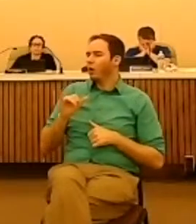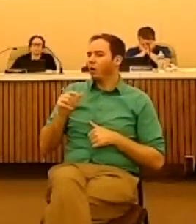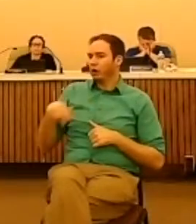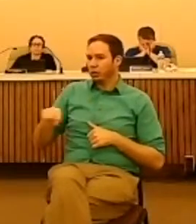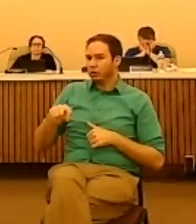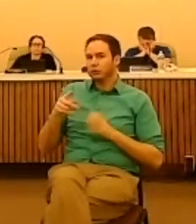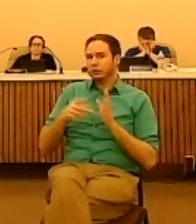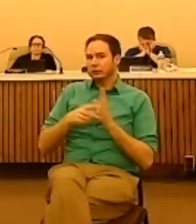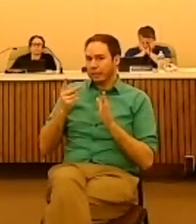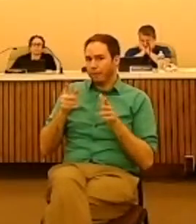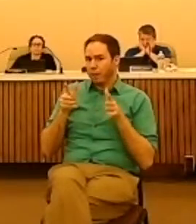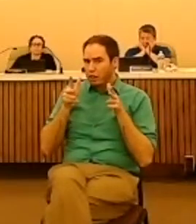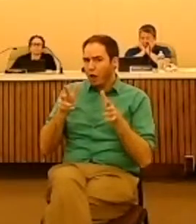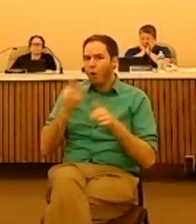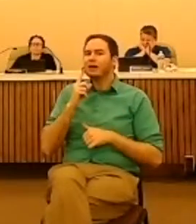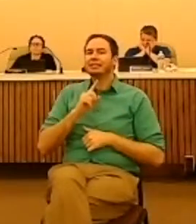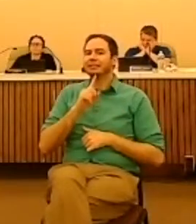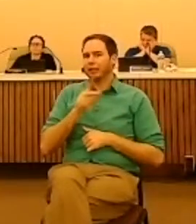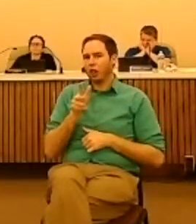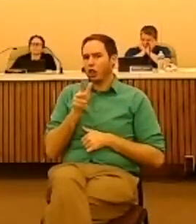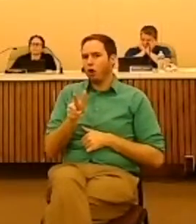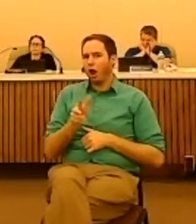car garages or single car? Or